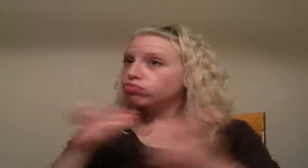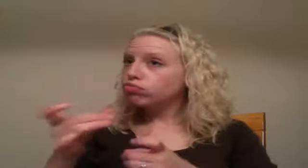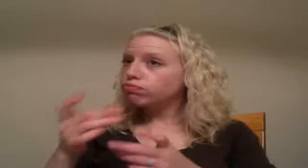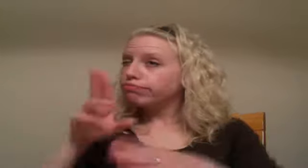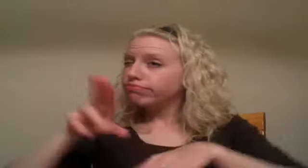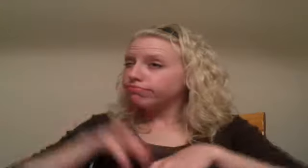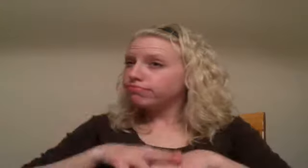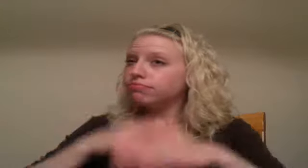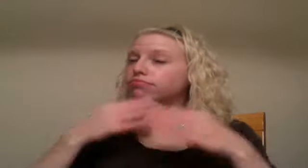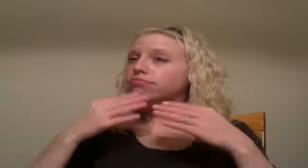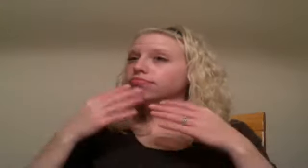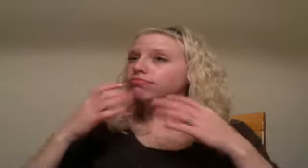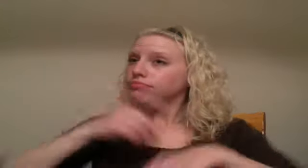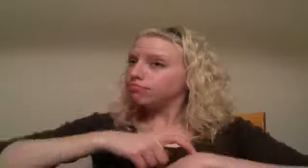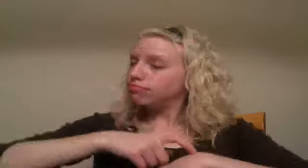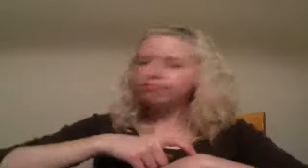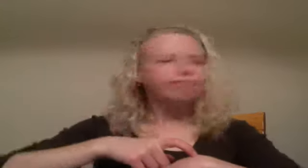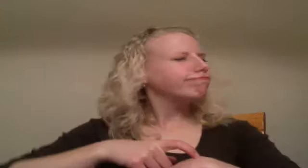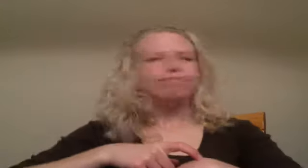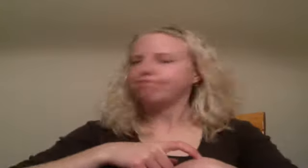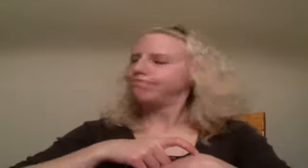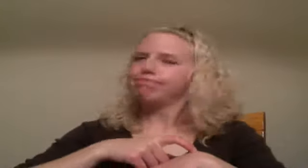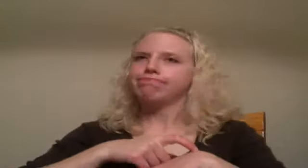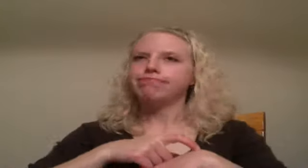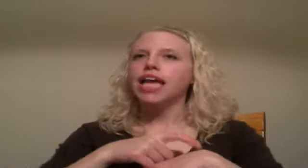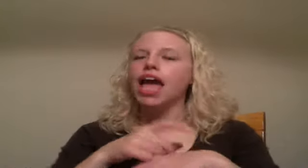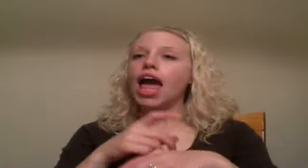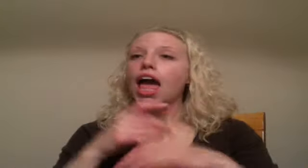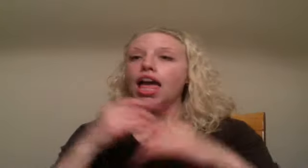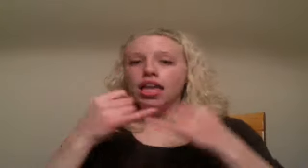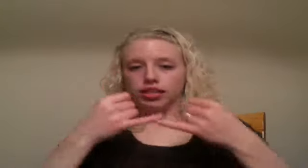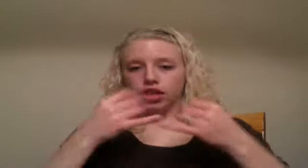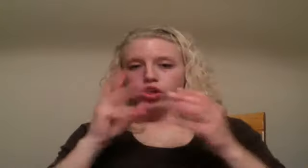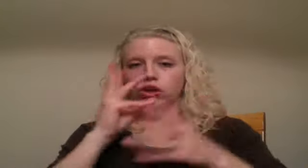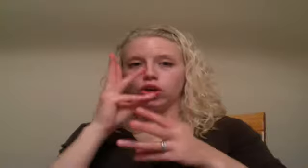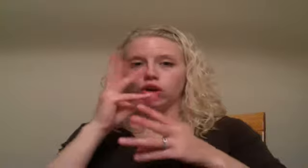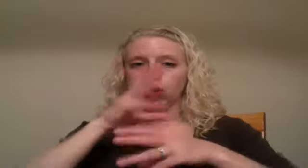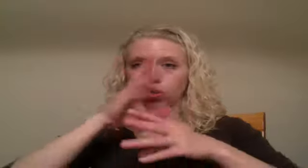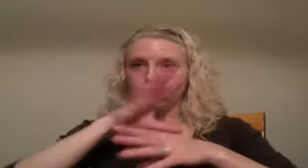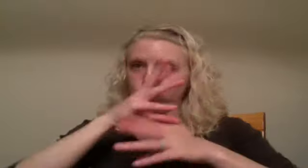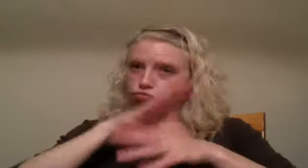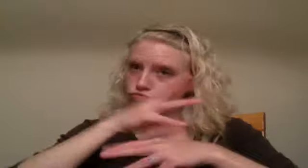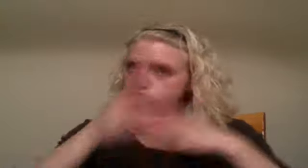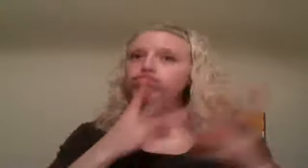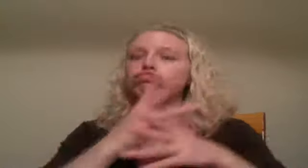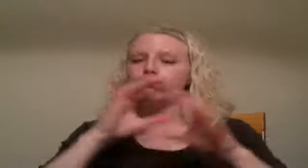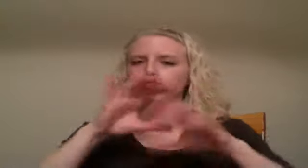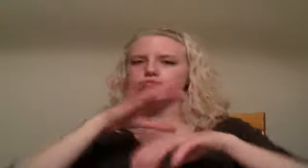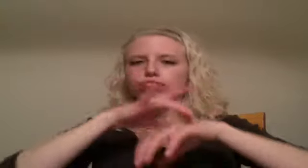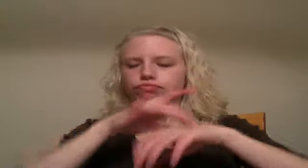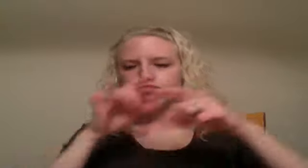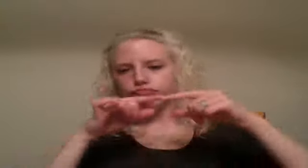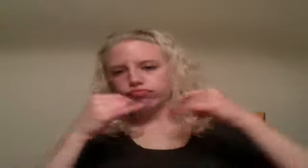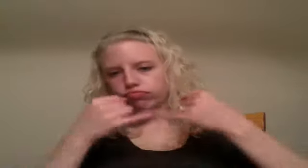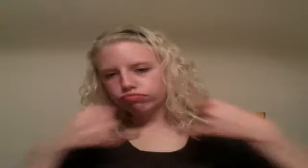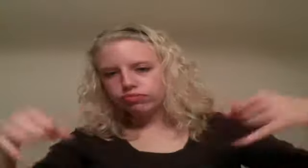We evolved as a species near the equator, and so we're very well equipped to deal with 12 hours of daylight and 12 hours of darkness. But of